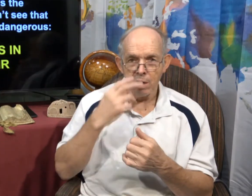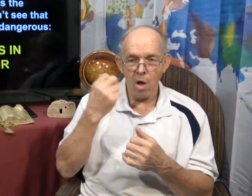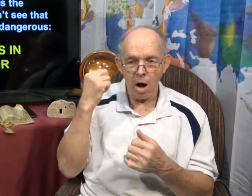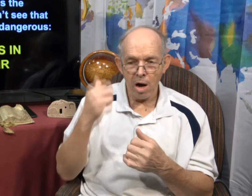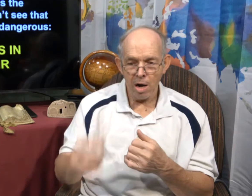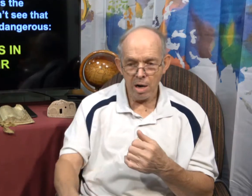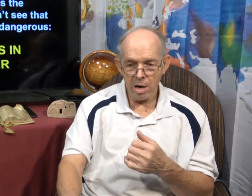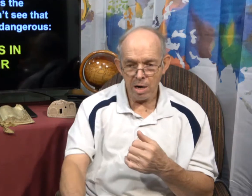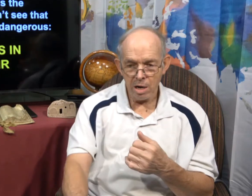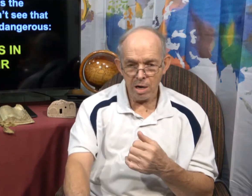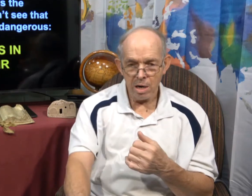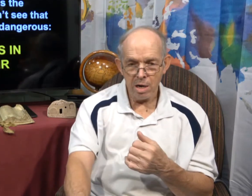Yeah.